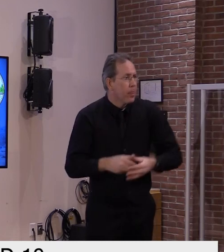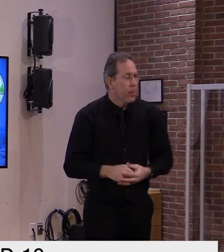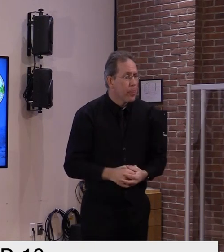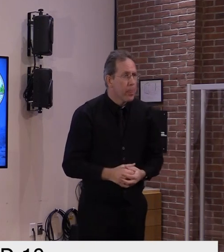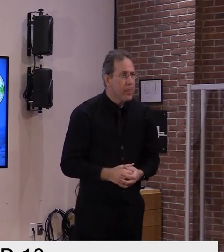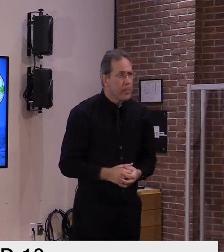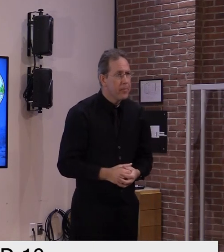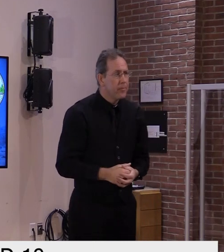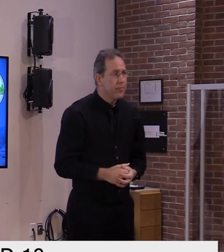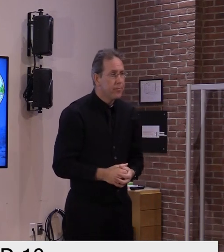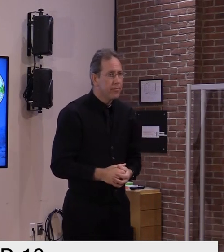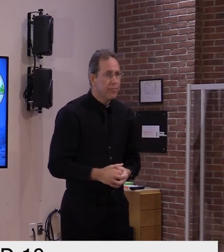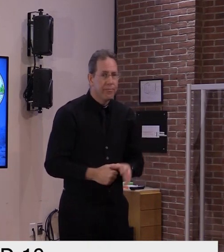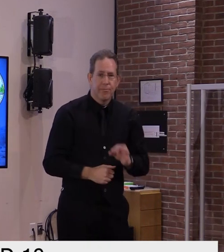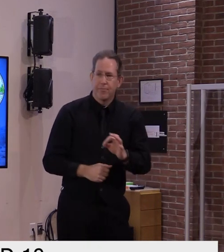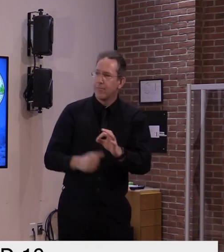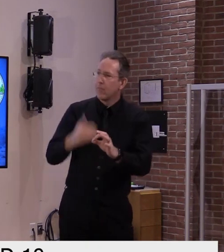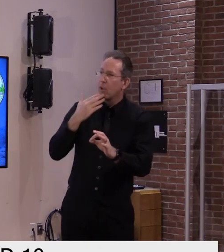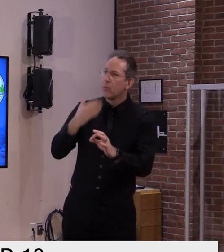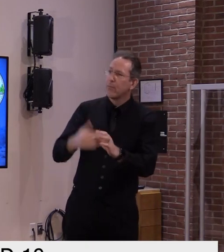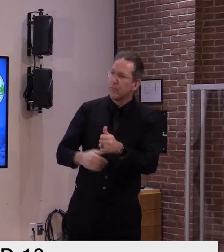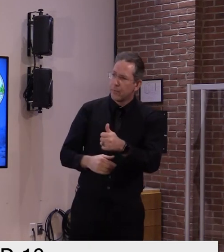All right, thank you.